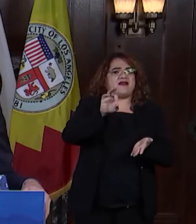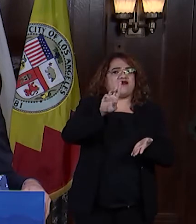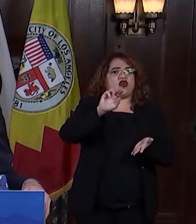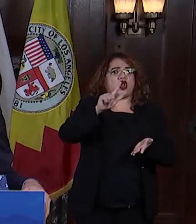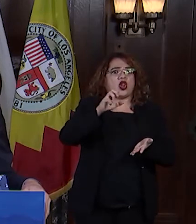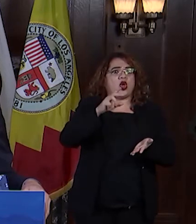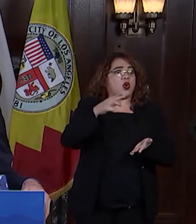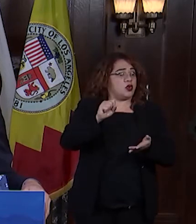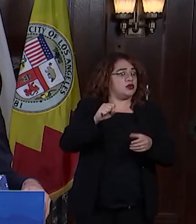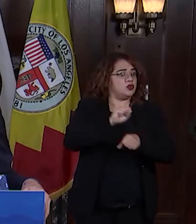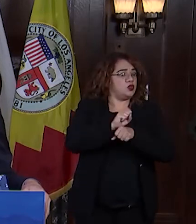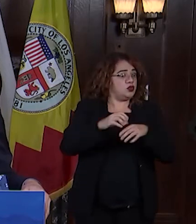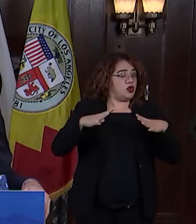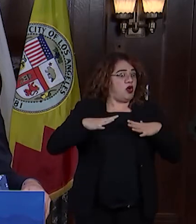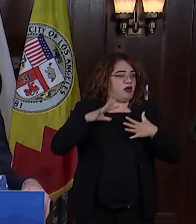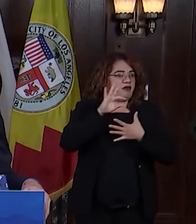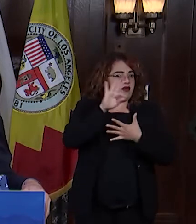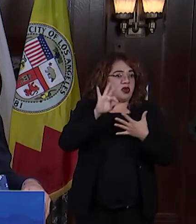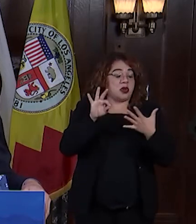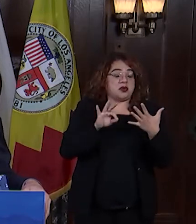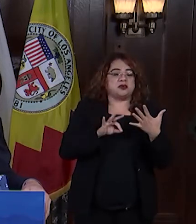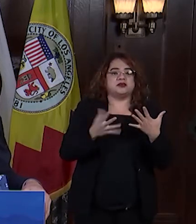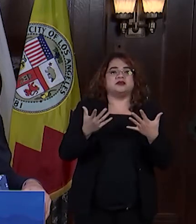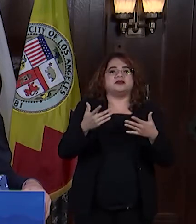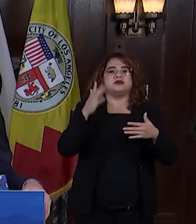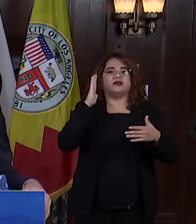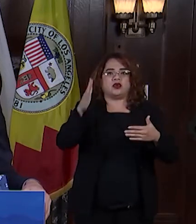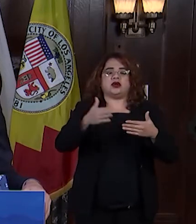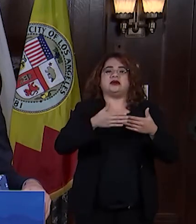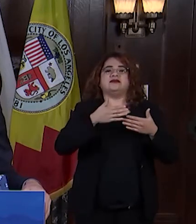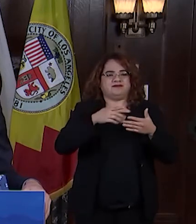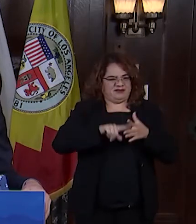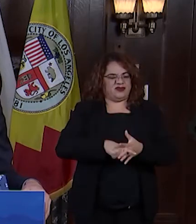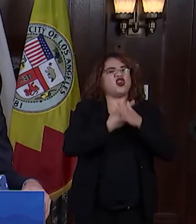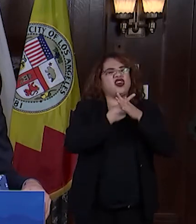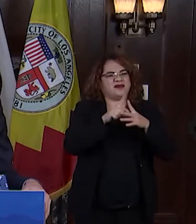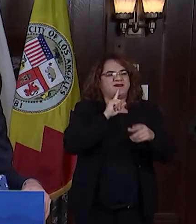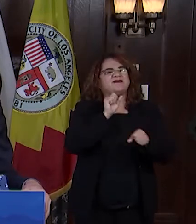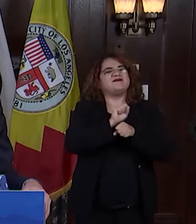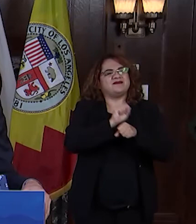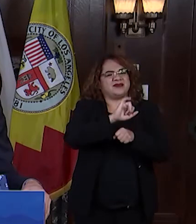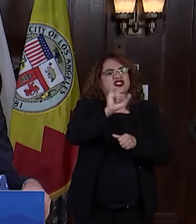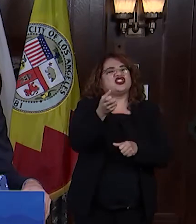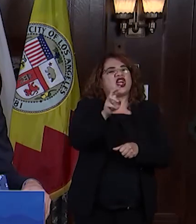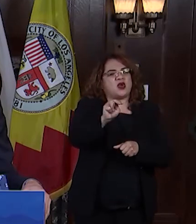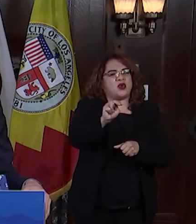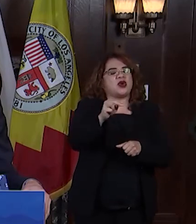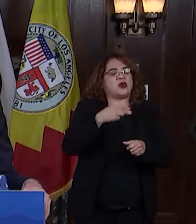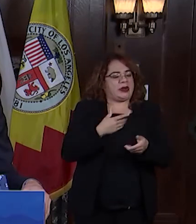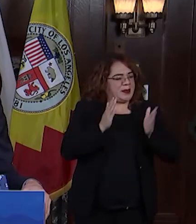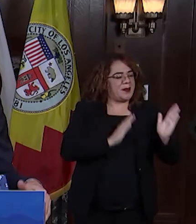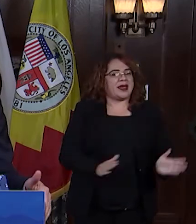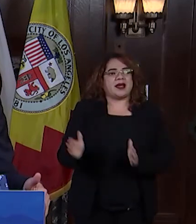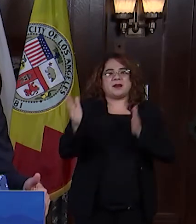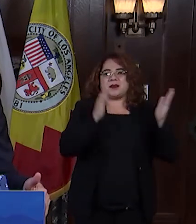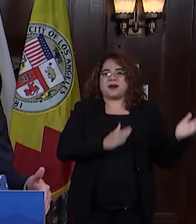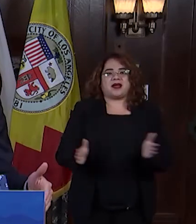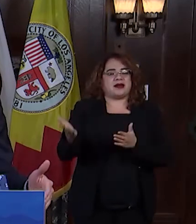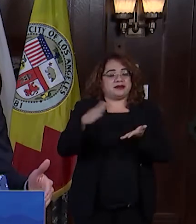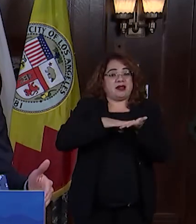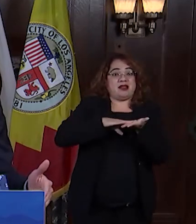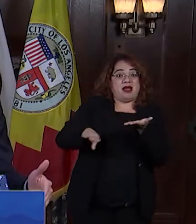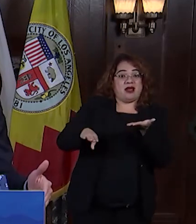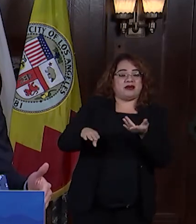being taken until the end of the year. But I've been very clear those furloughs will begin in January. We're preparing, if necessary, for